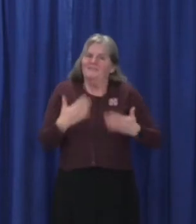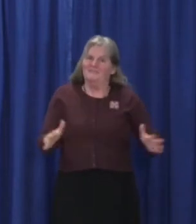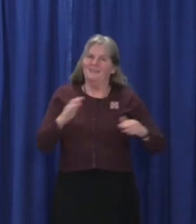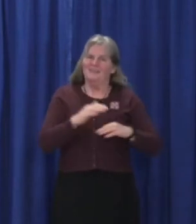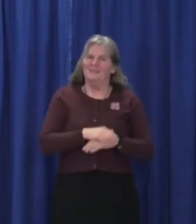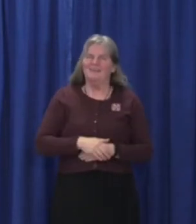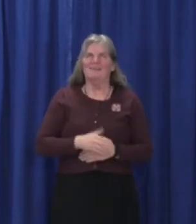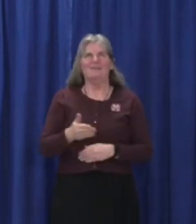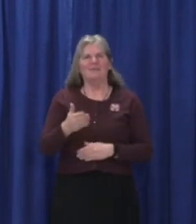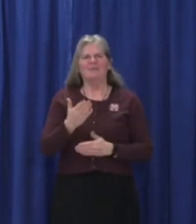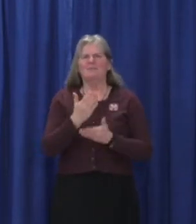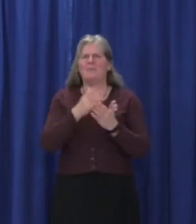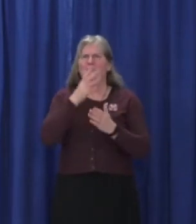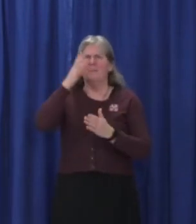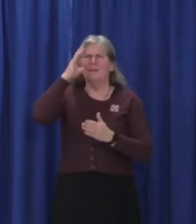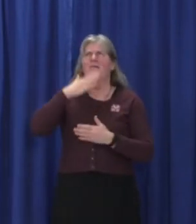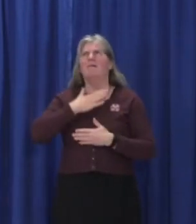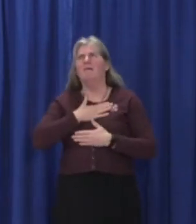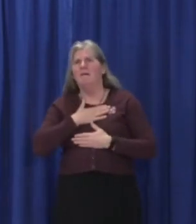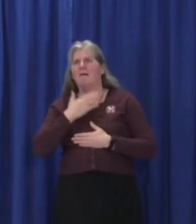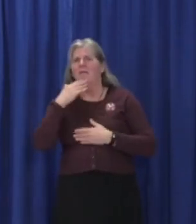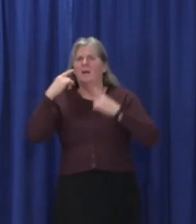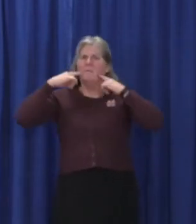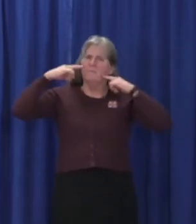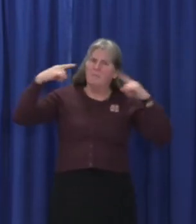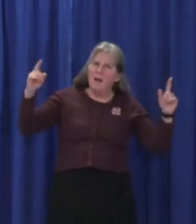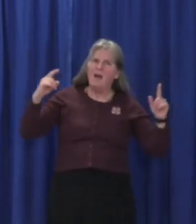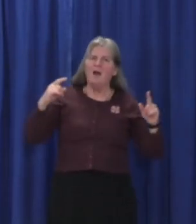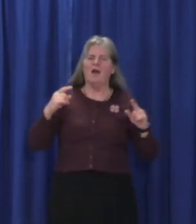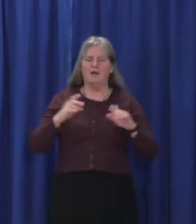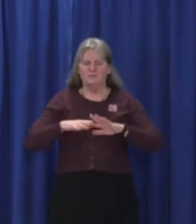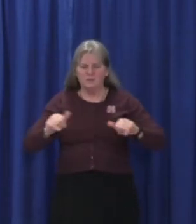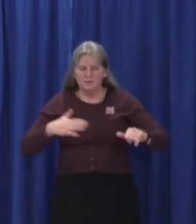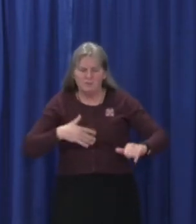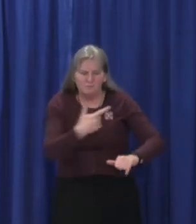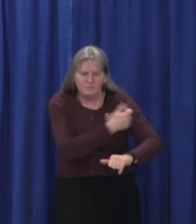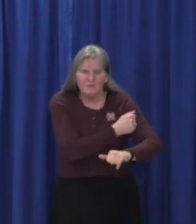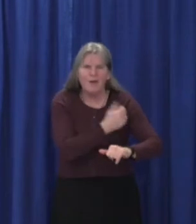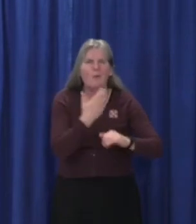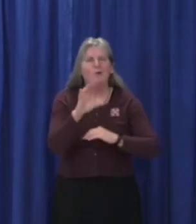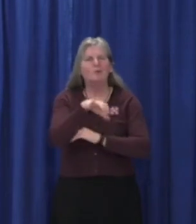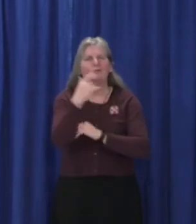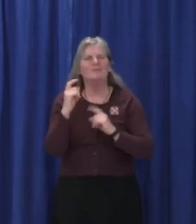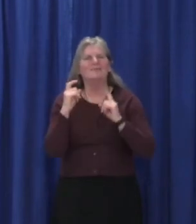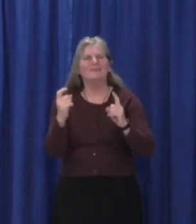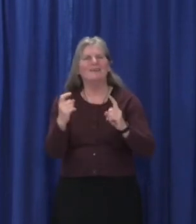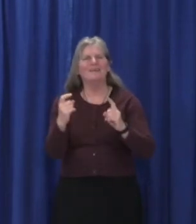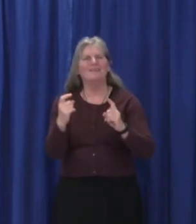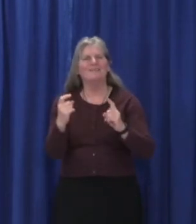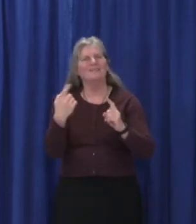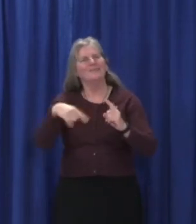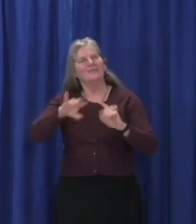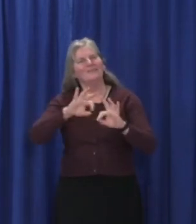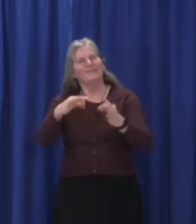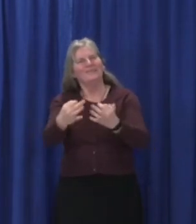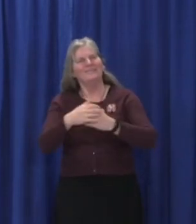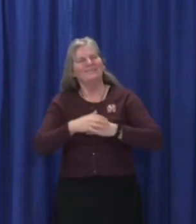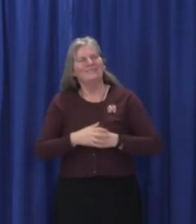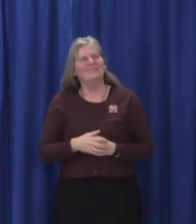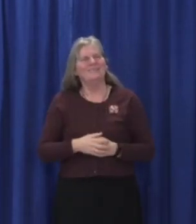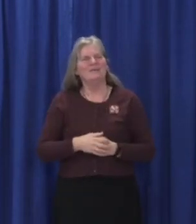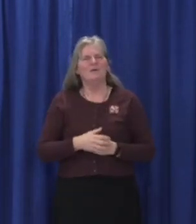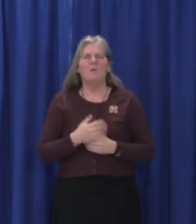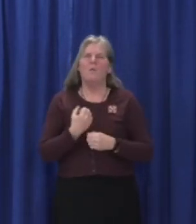it's a big relief for parents and is likely an early Christmas gift for families. The goal is to ensure that